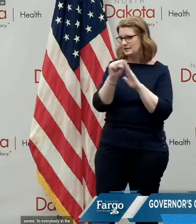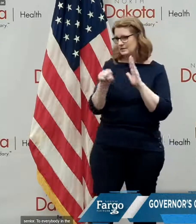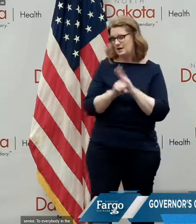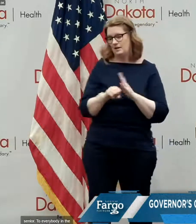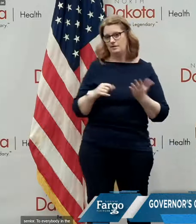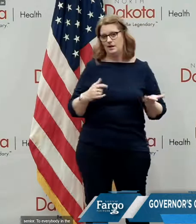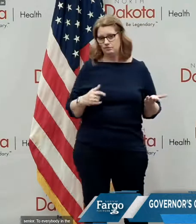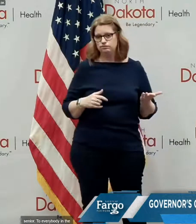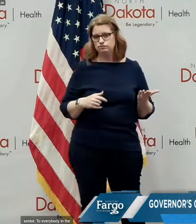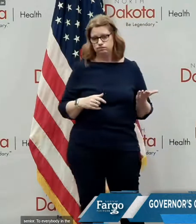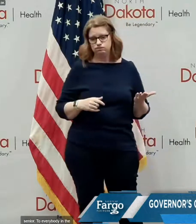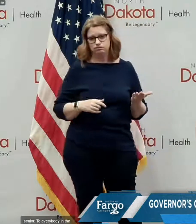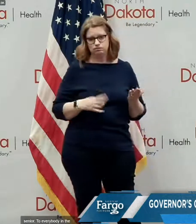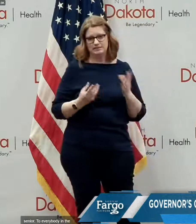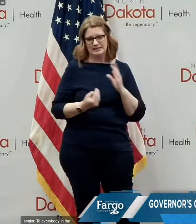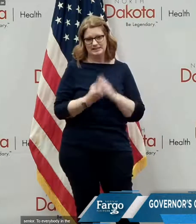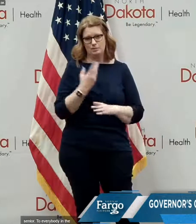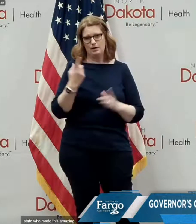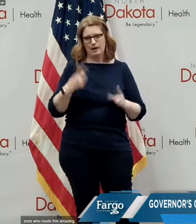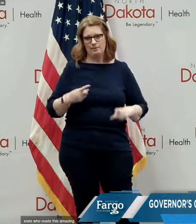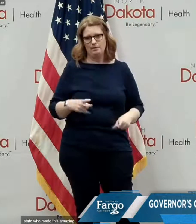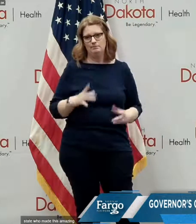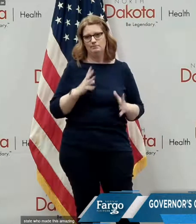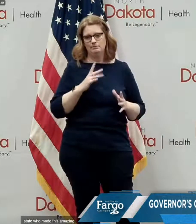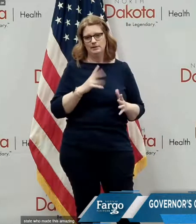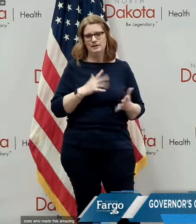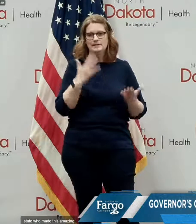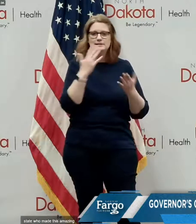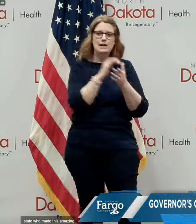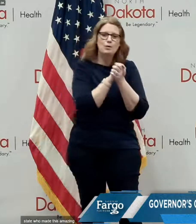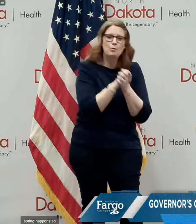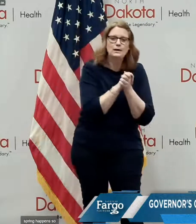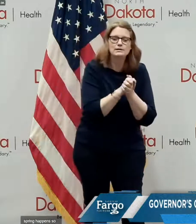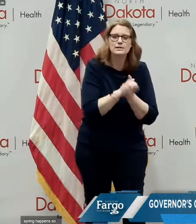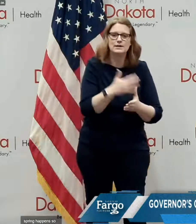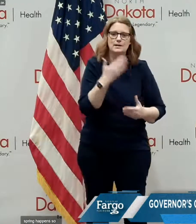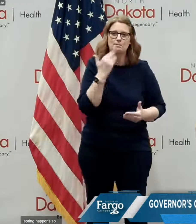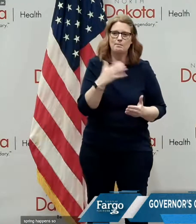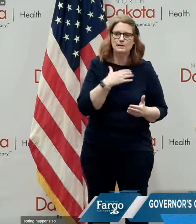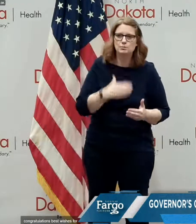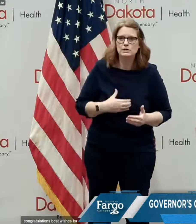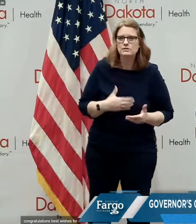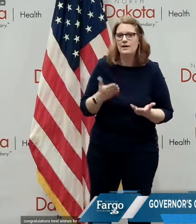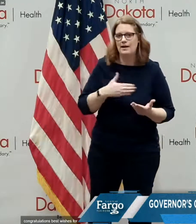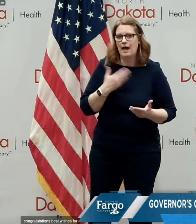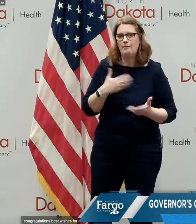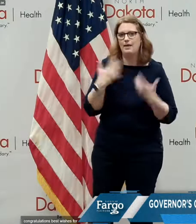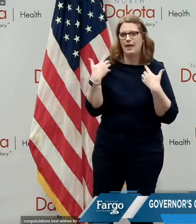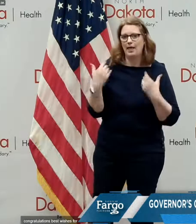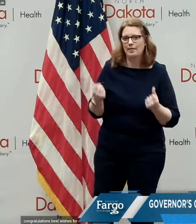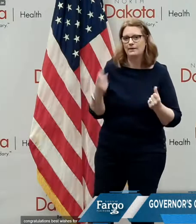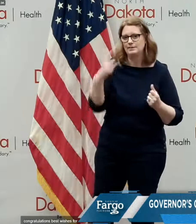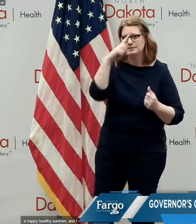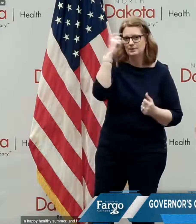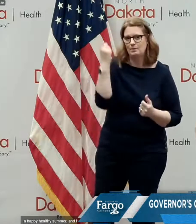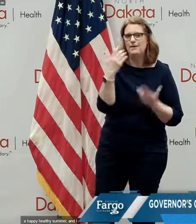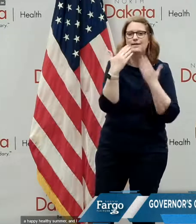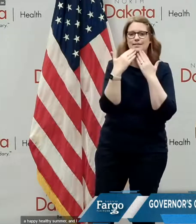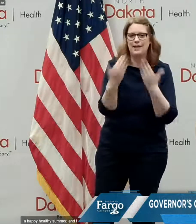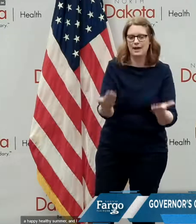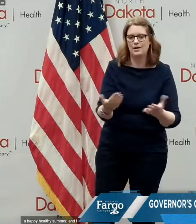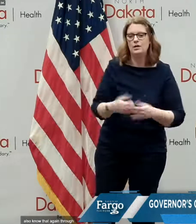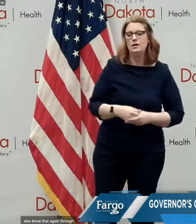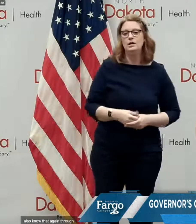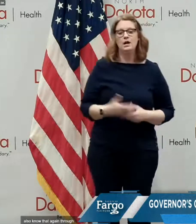amazing spring happen. So congratulations, best wishes for a happy, healthy summer. And I also know that, again, through our